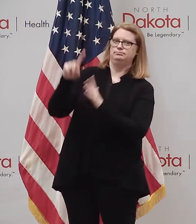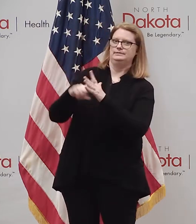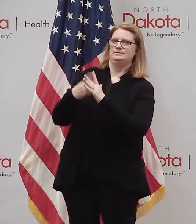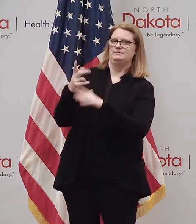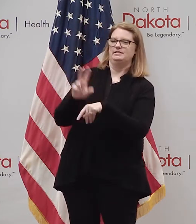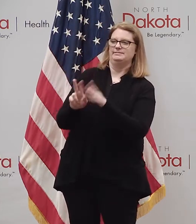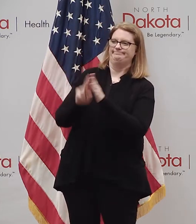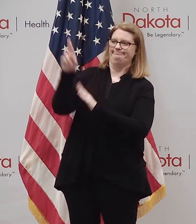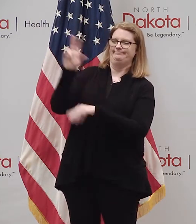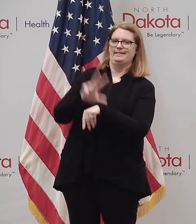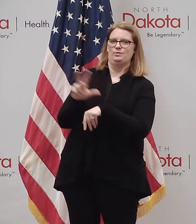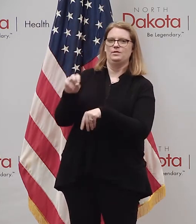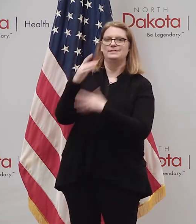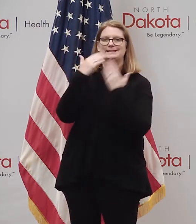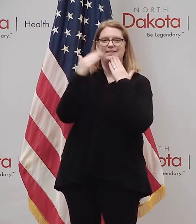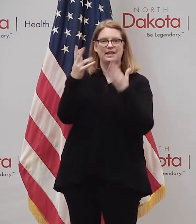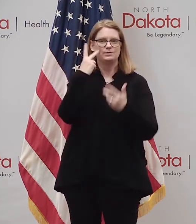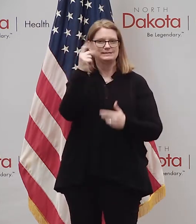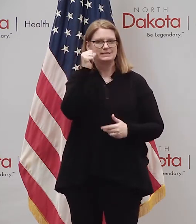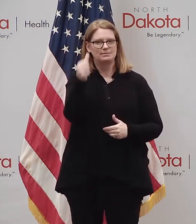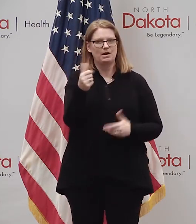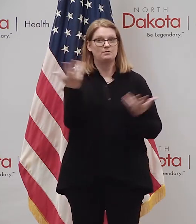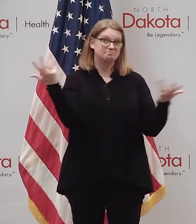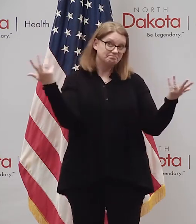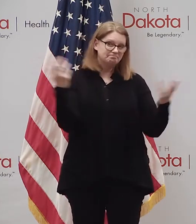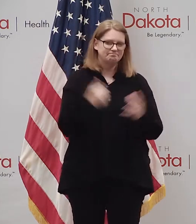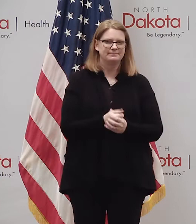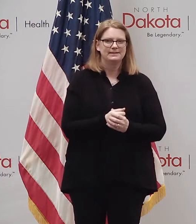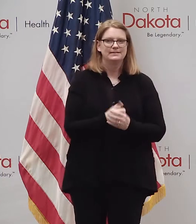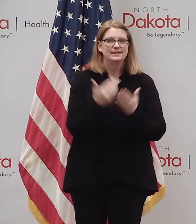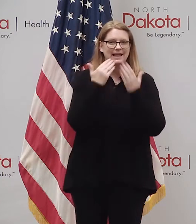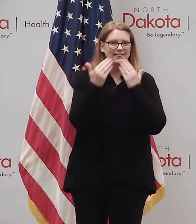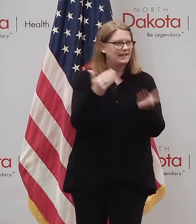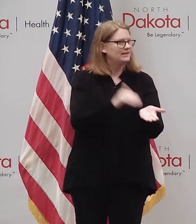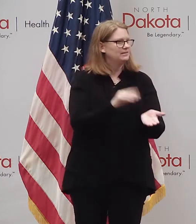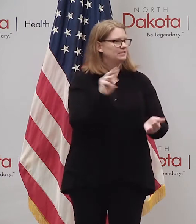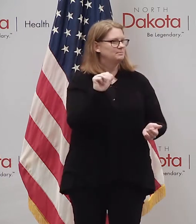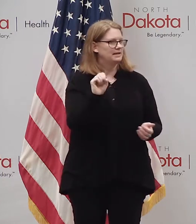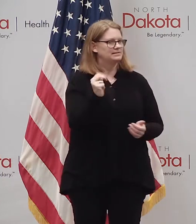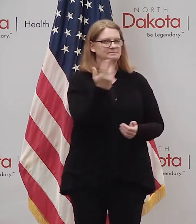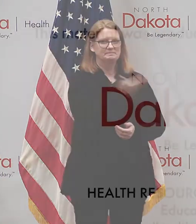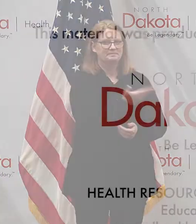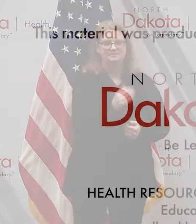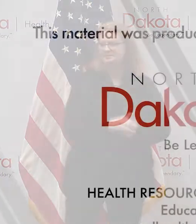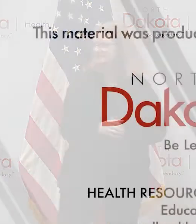Okay, thank you all. See you tomorrow, one way or the other. And thank you, Dr. Massen.